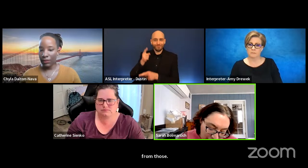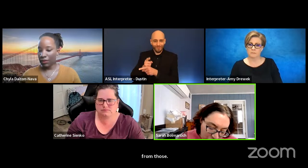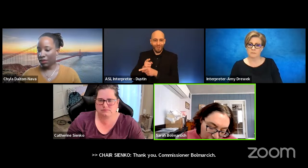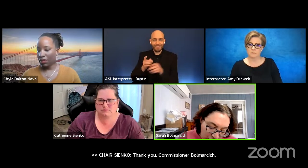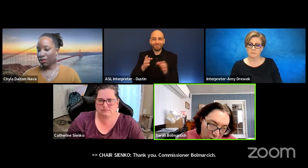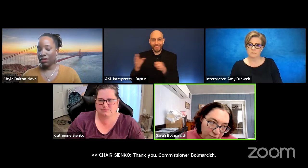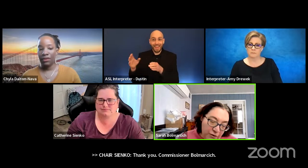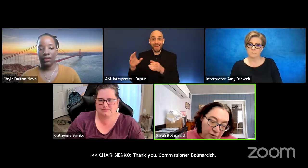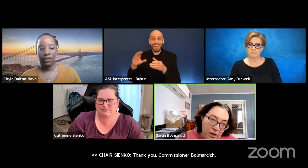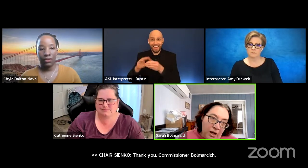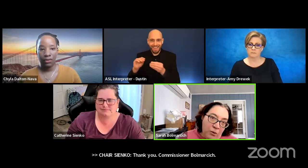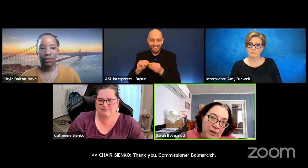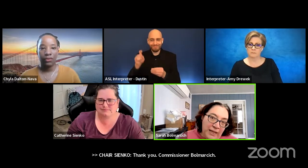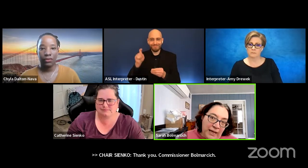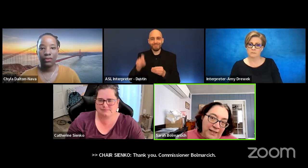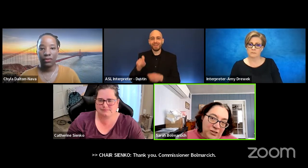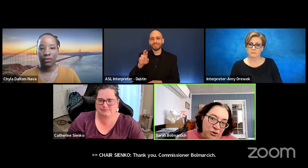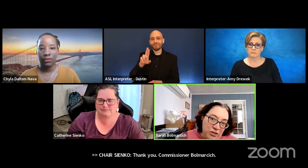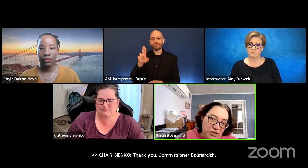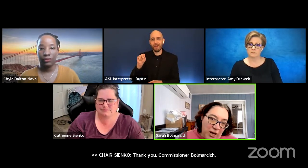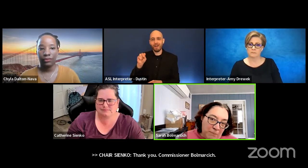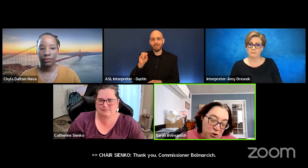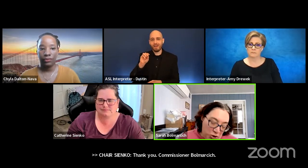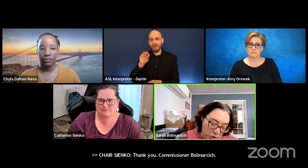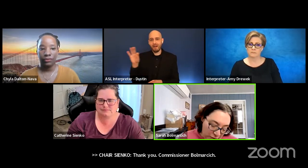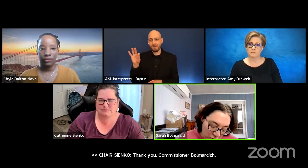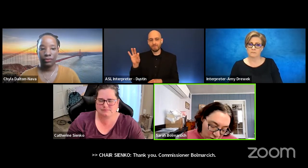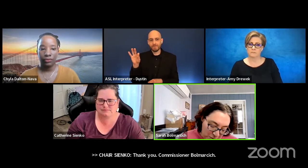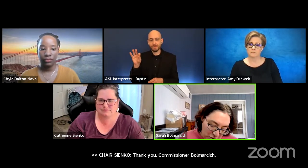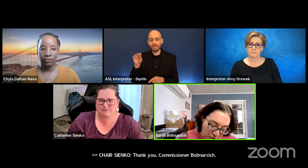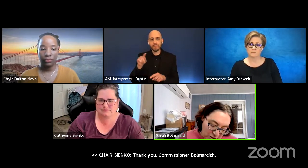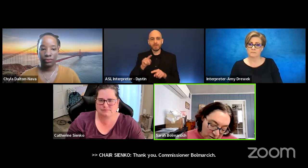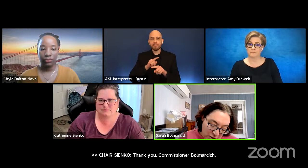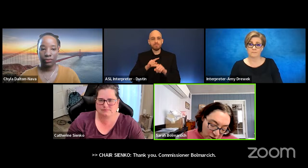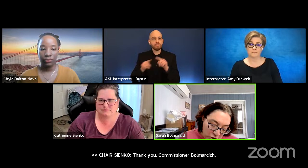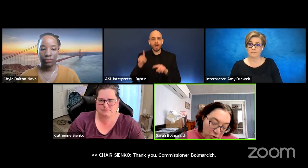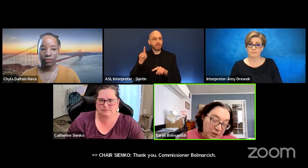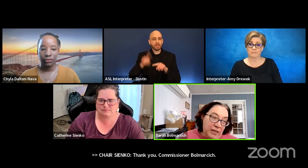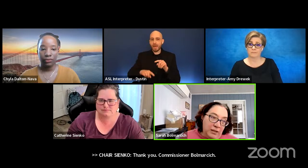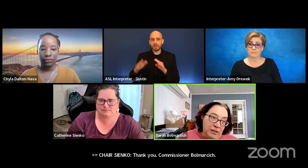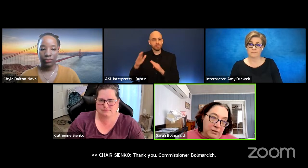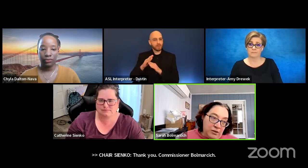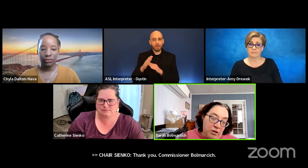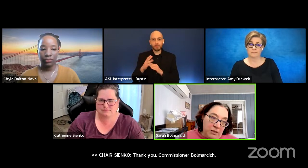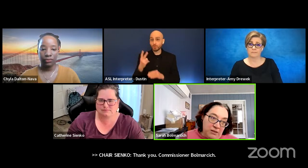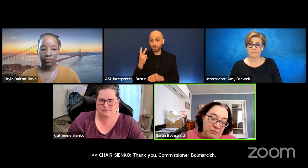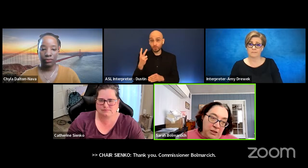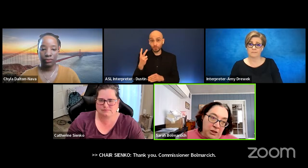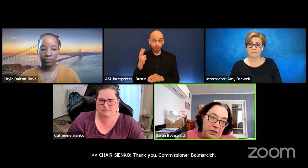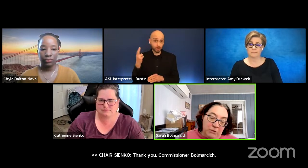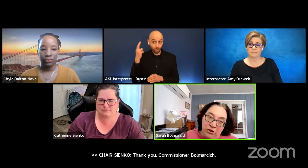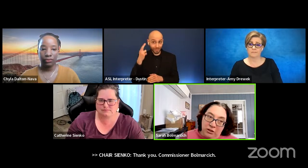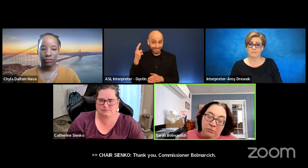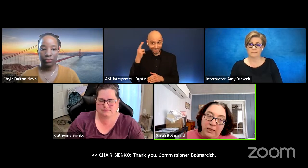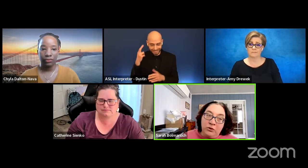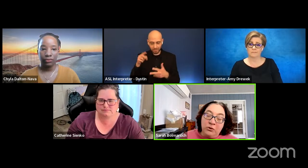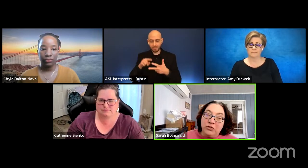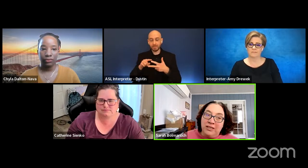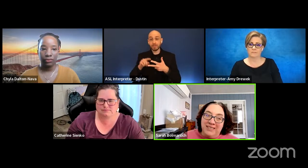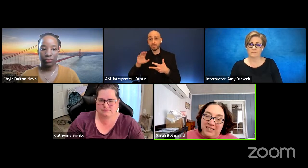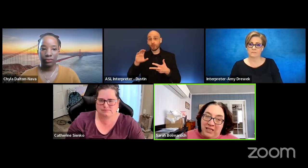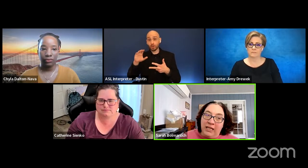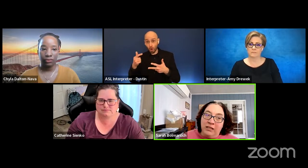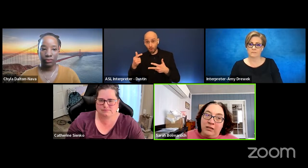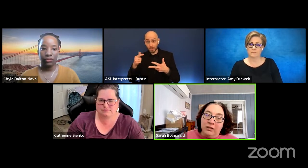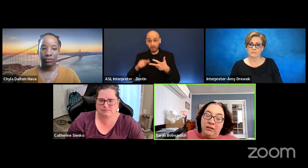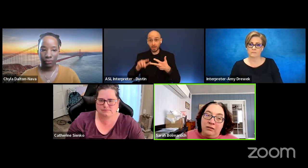we need to have a runoff. We cannot do the top 2 votes because 2 candidates, Carmen Smith and Michelle